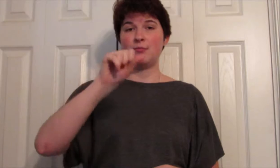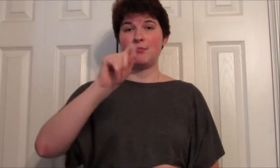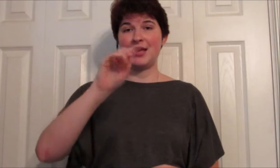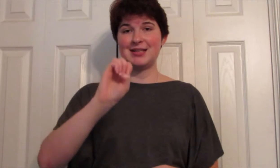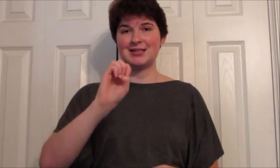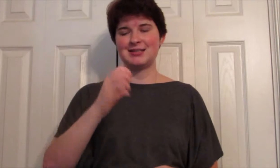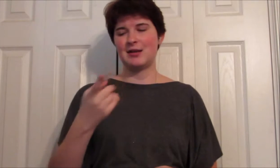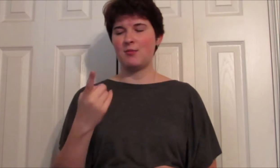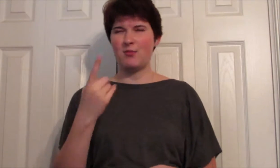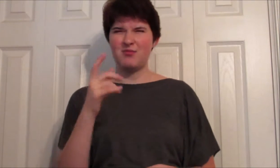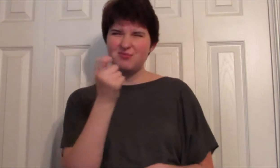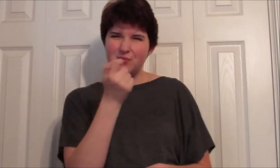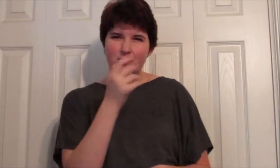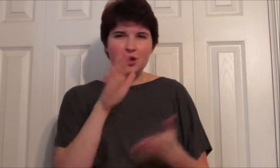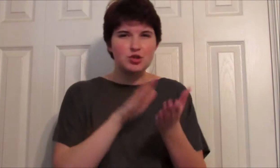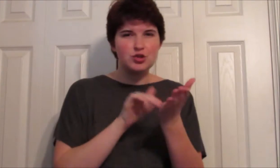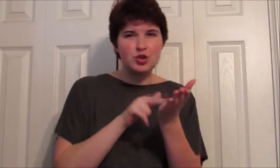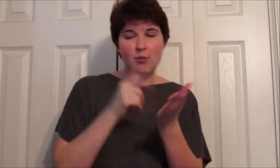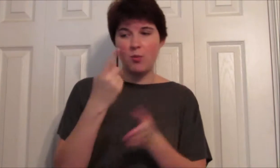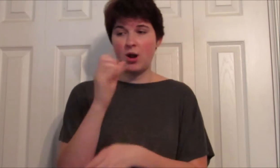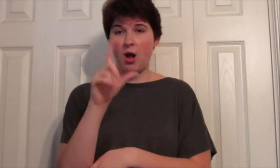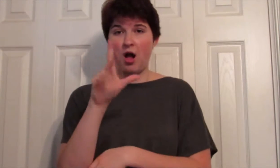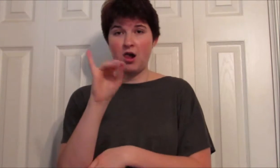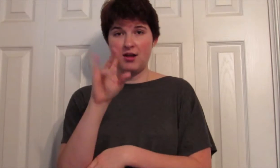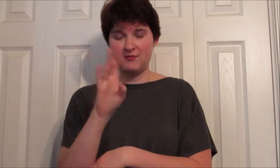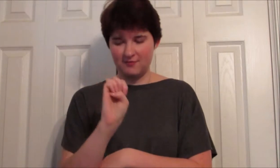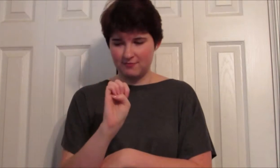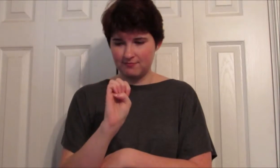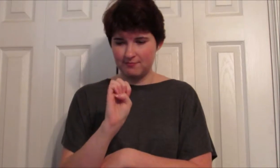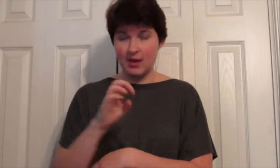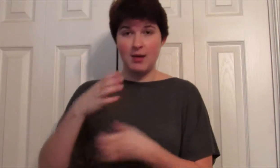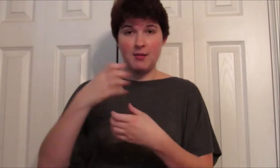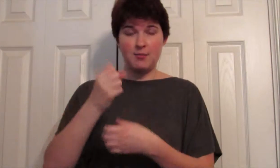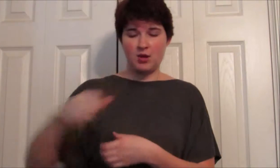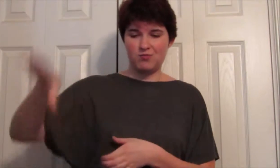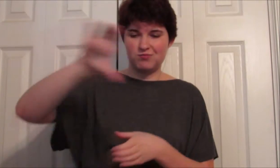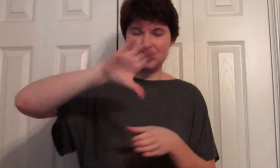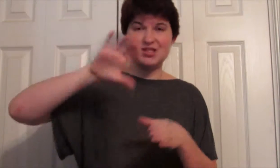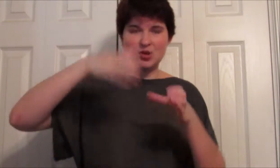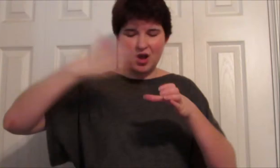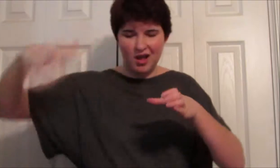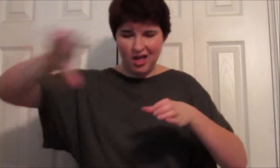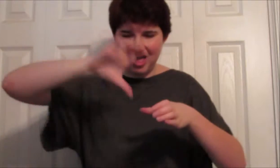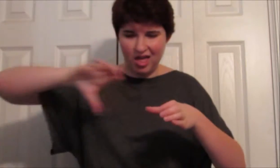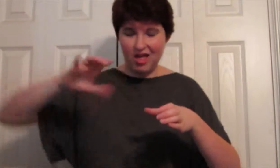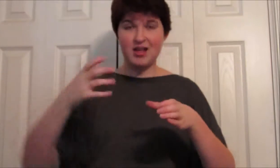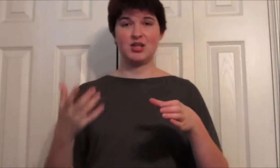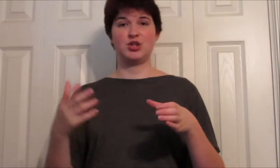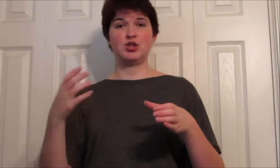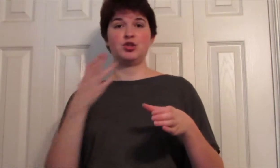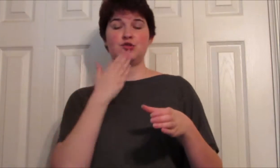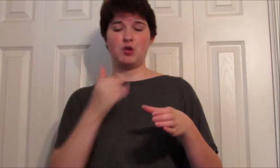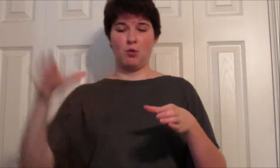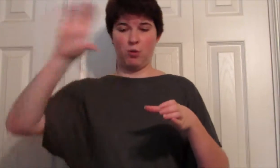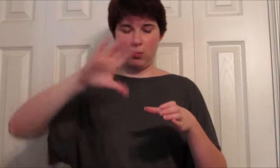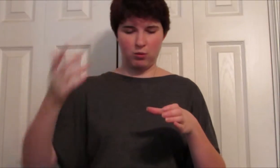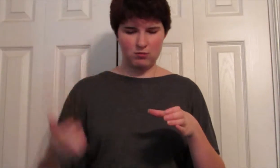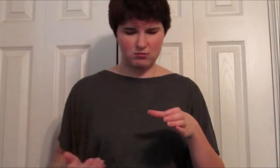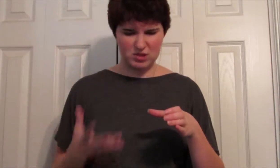and 1 olive. Pour a glass of milk over a bowl of cornflakes, add 1/2 cup of sugar once the milk is soggy, drink